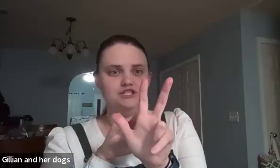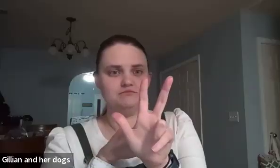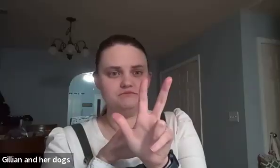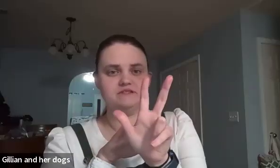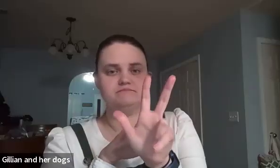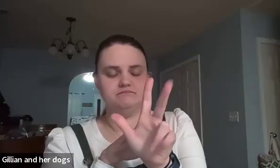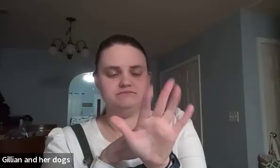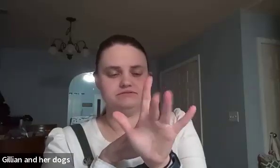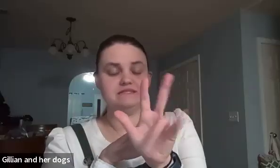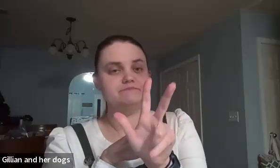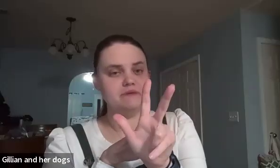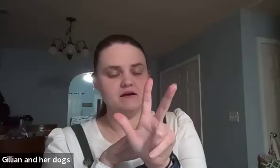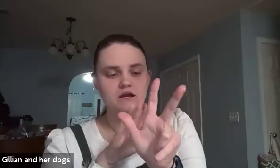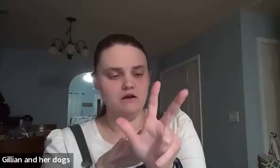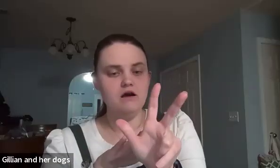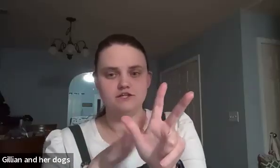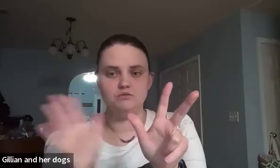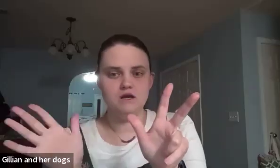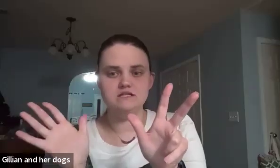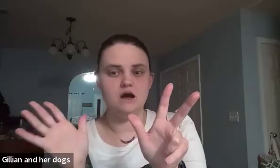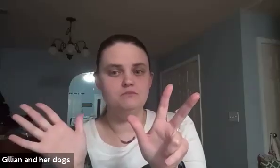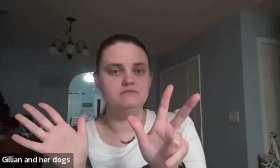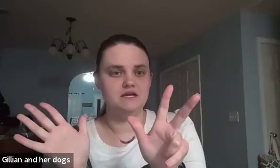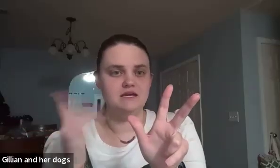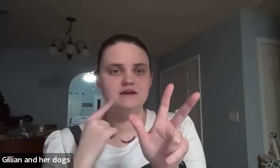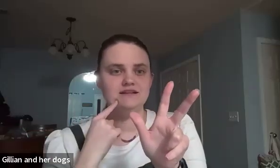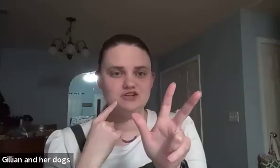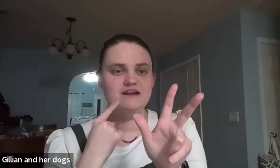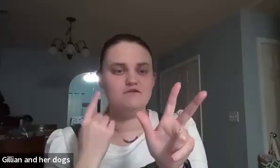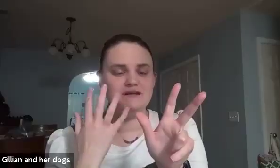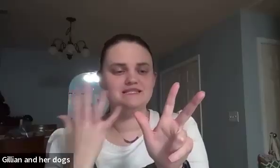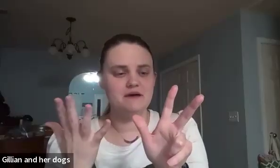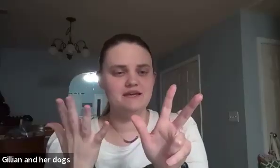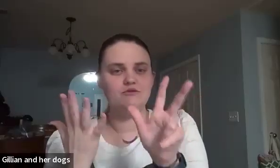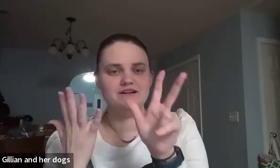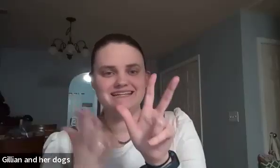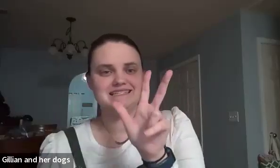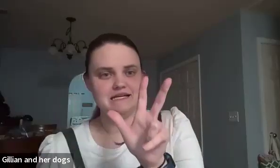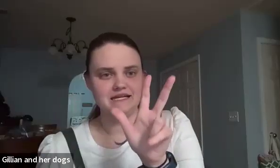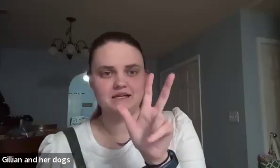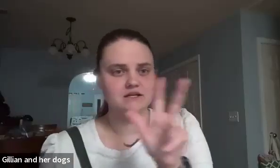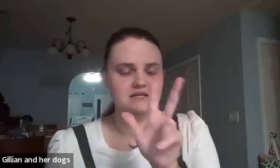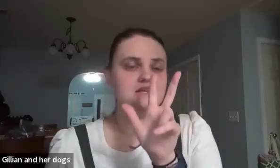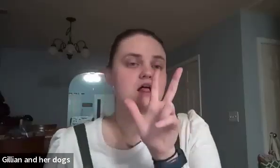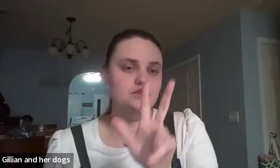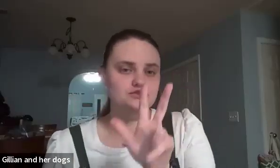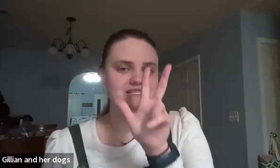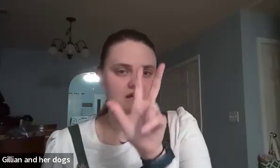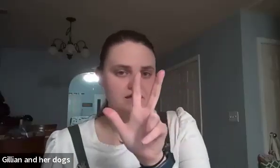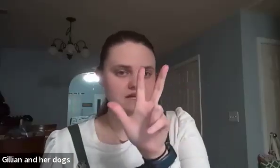just spell. Oh my gosh, what is up with me? Trying to voice spelling while saying signing. Goodness. You'll just sign the